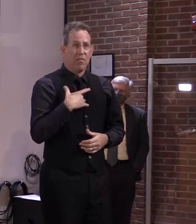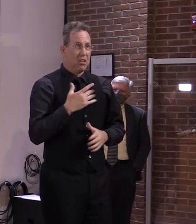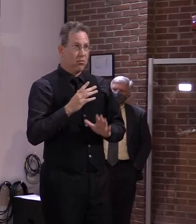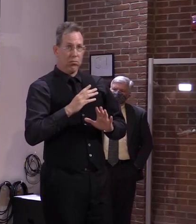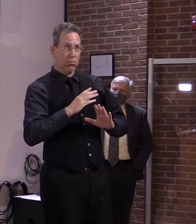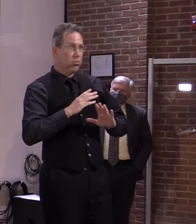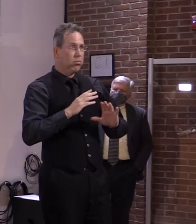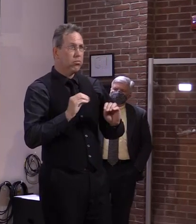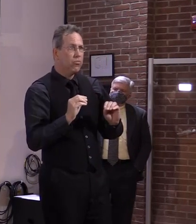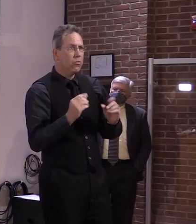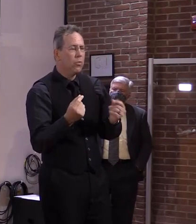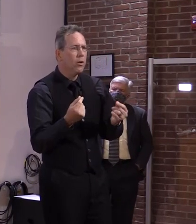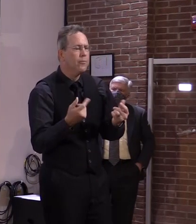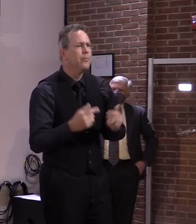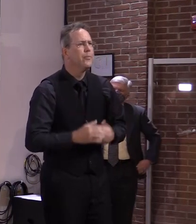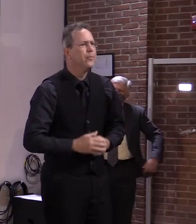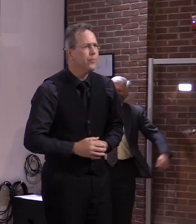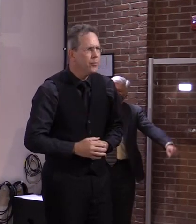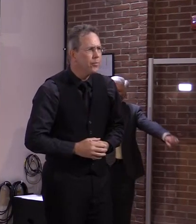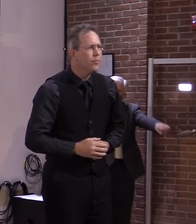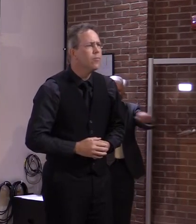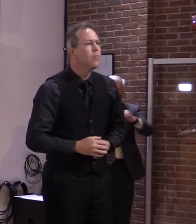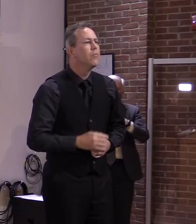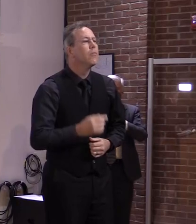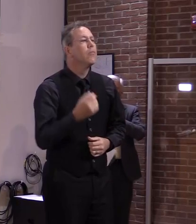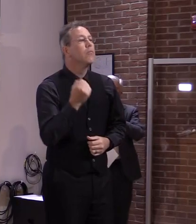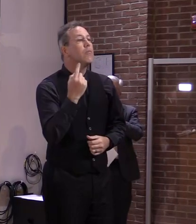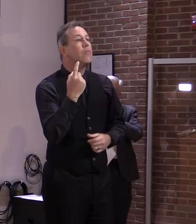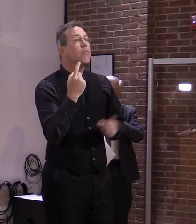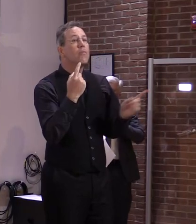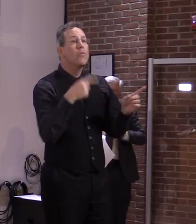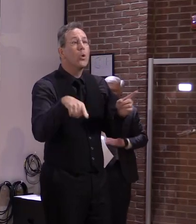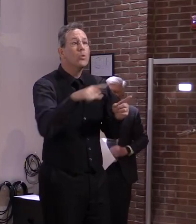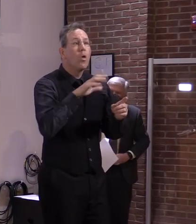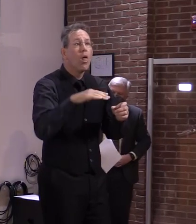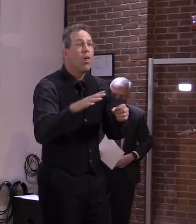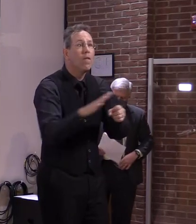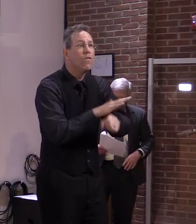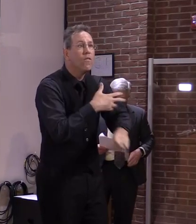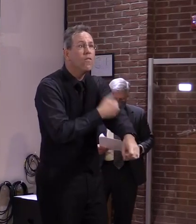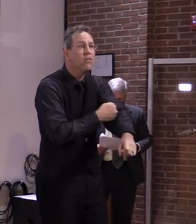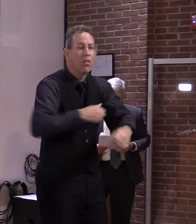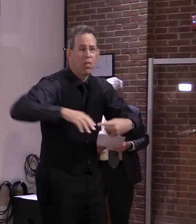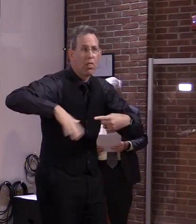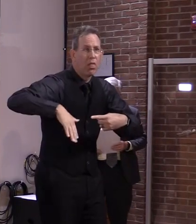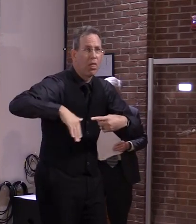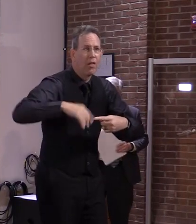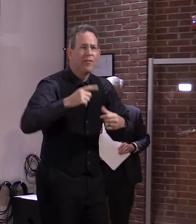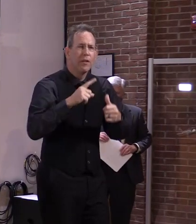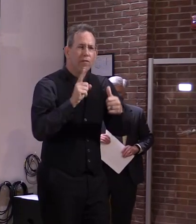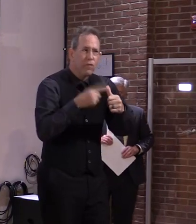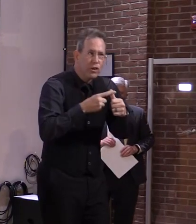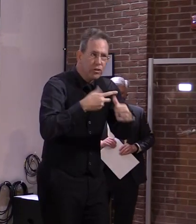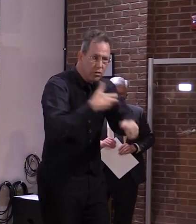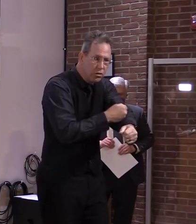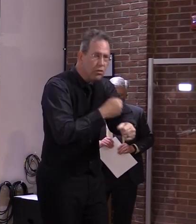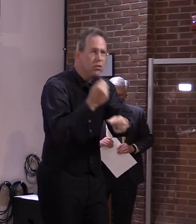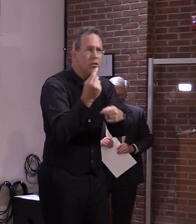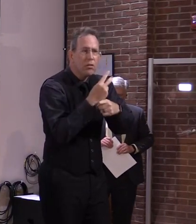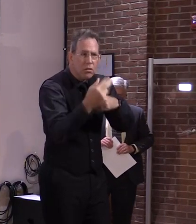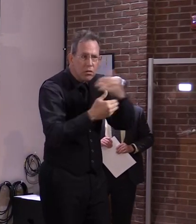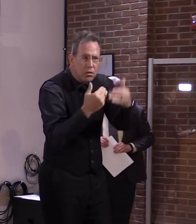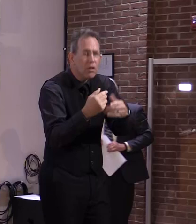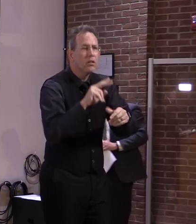are not fully vaccinated, meaning 2 weeks after your final dose, you need to continue to follow our